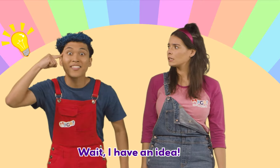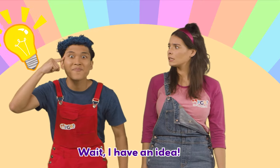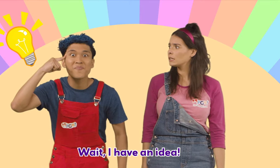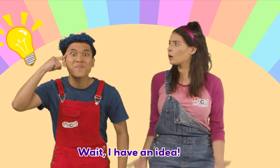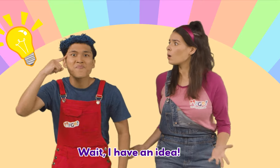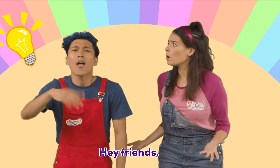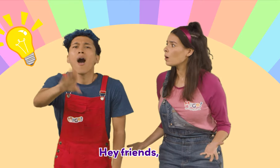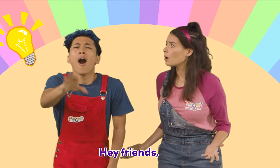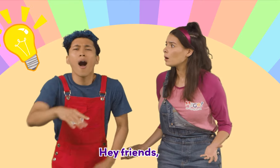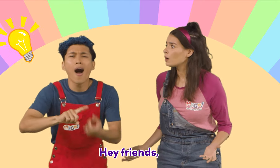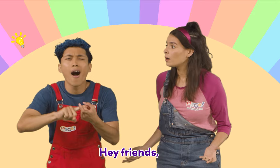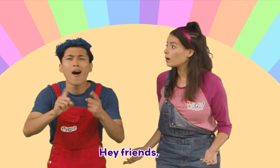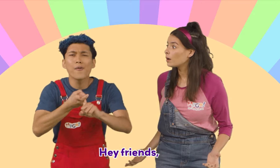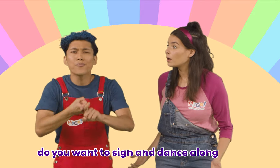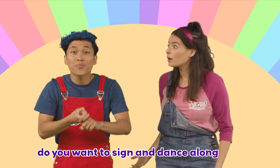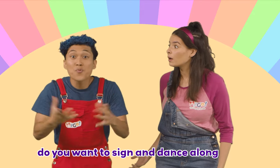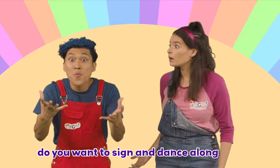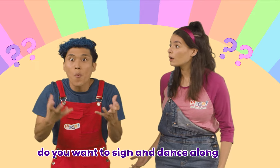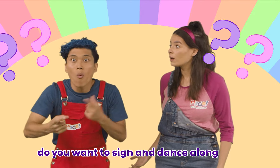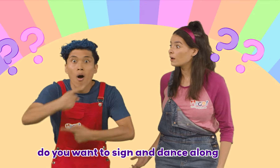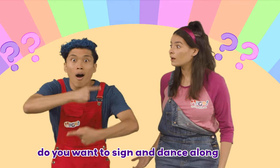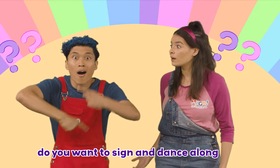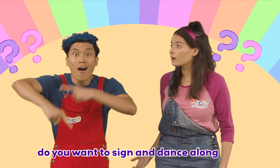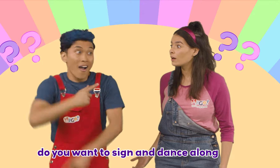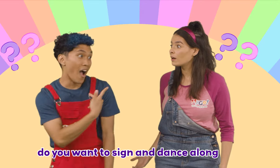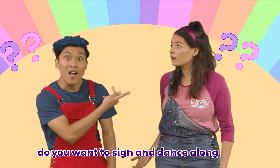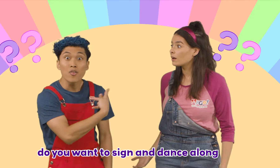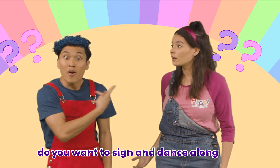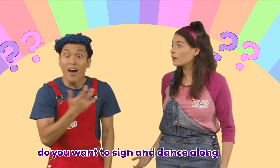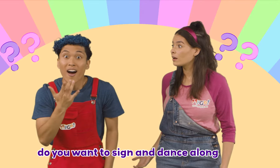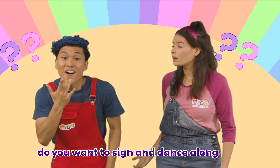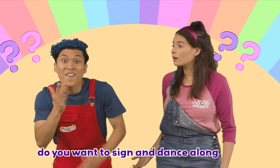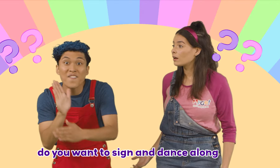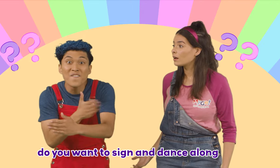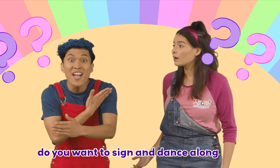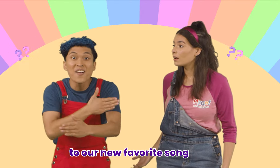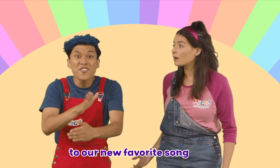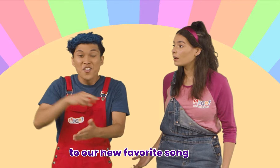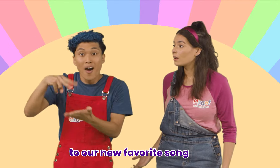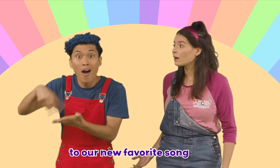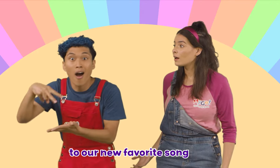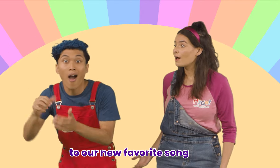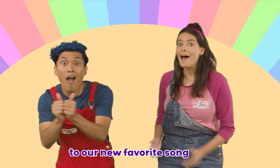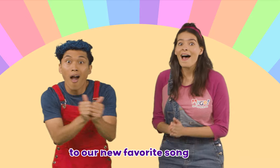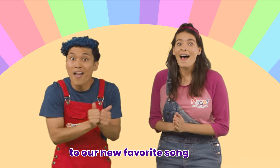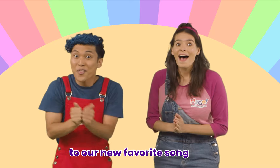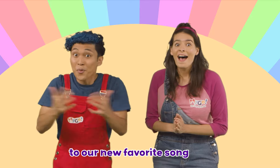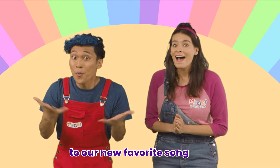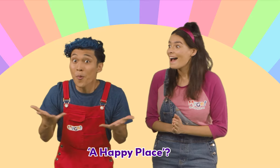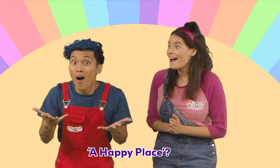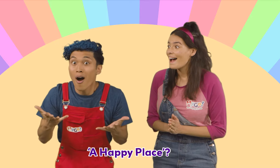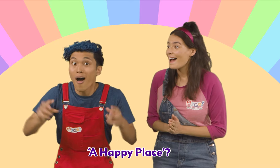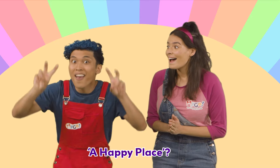Wait, I have an idea. Hey, friends, do you want to sign and dance along to our new favorite